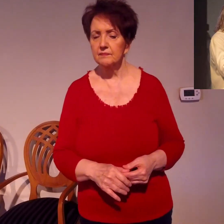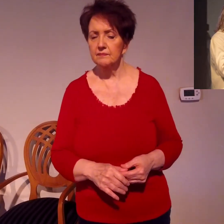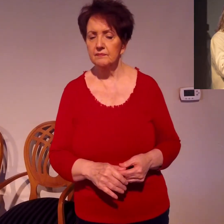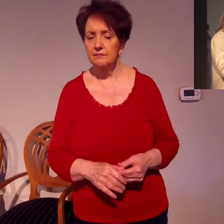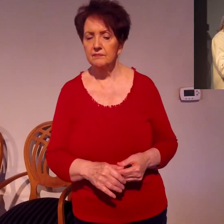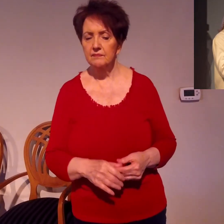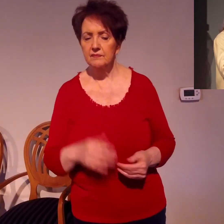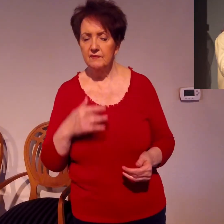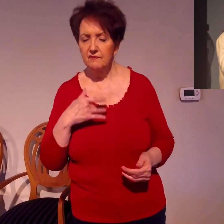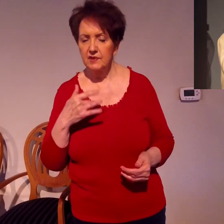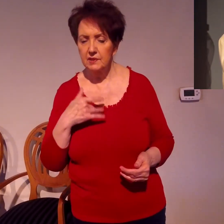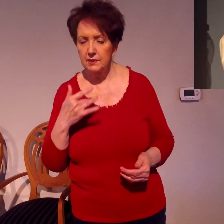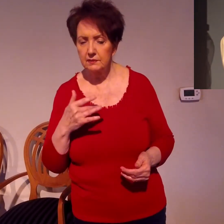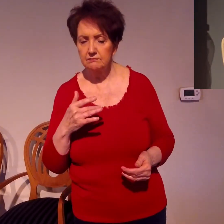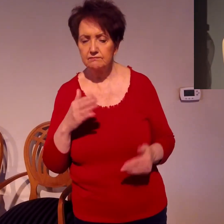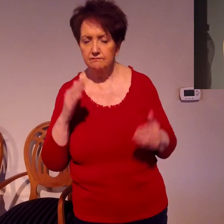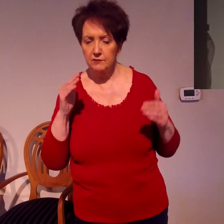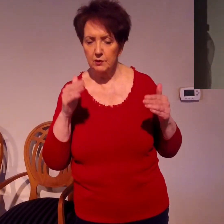Feel it.